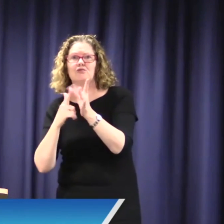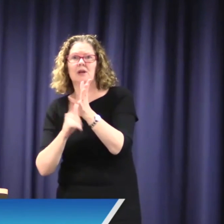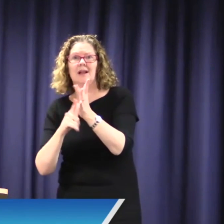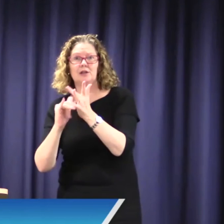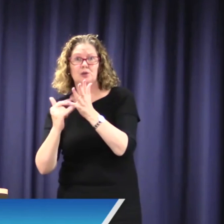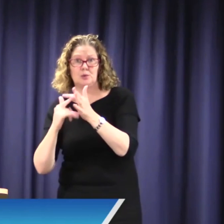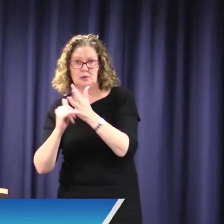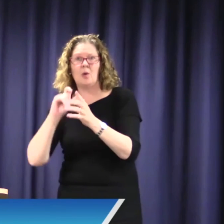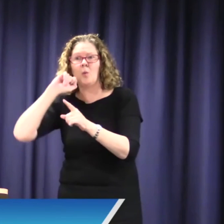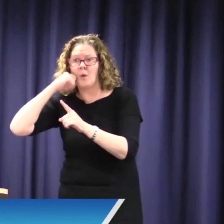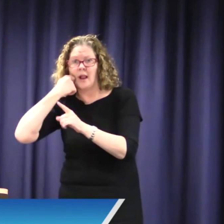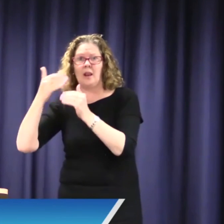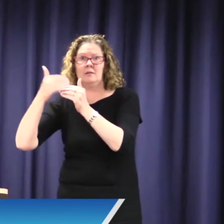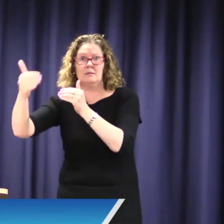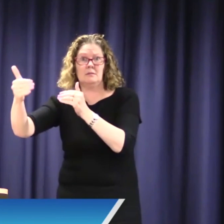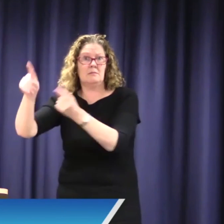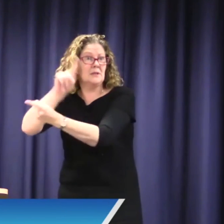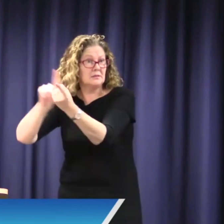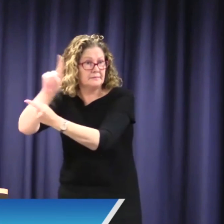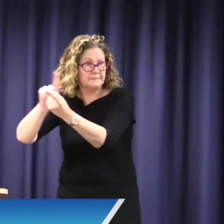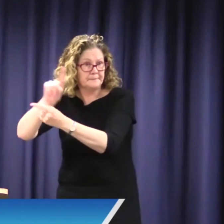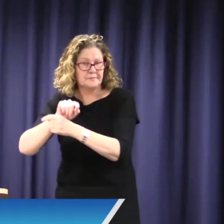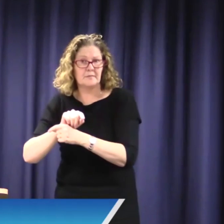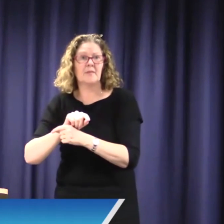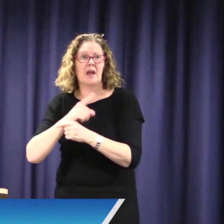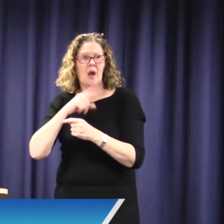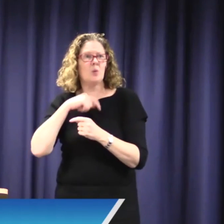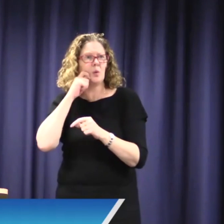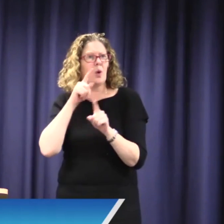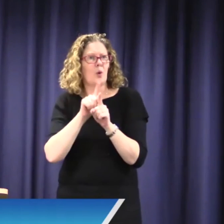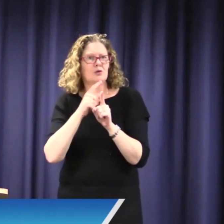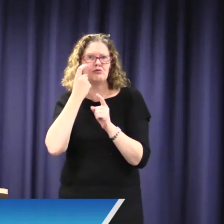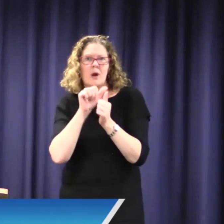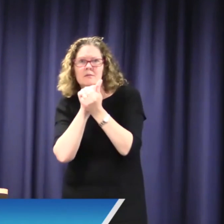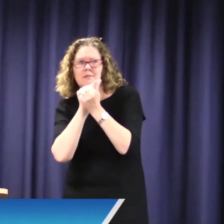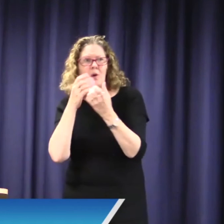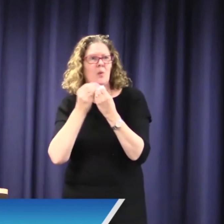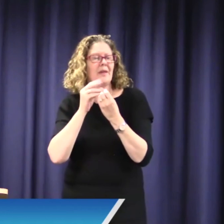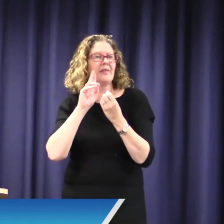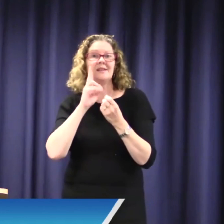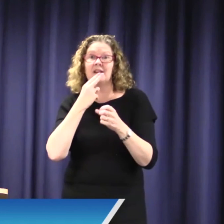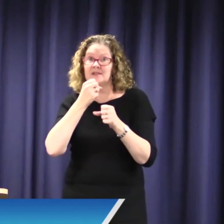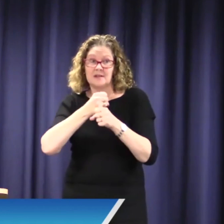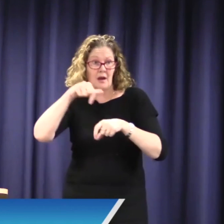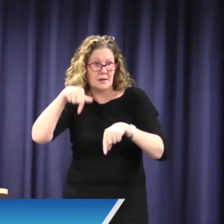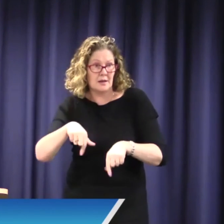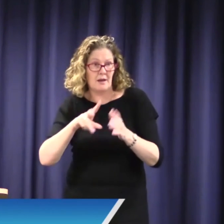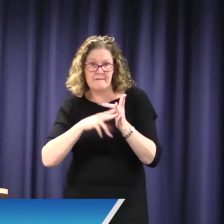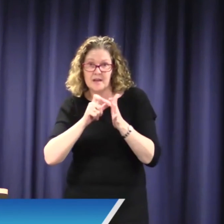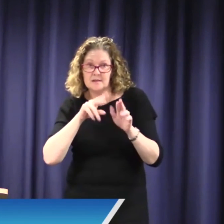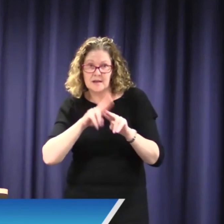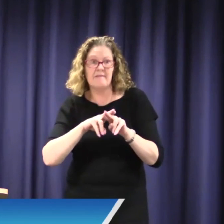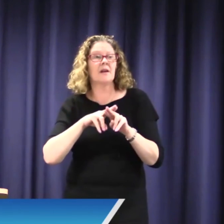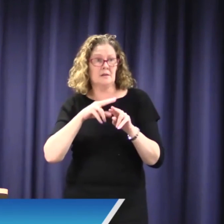We have worked with Professionals Australia in terms of the industrial relations issues, and we'll be holding a meeting soon. And we are